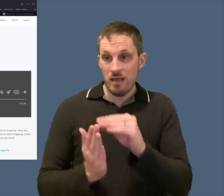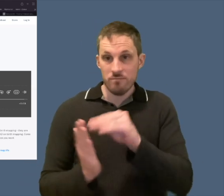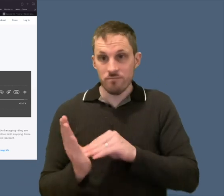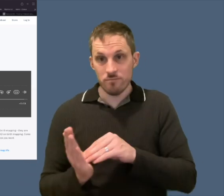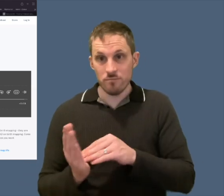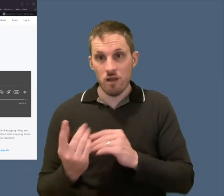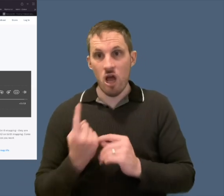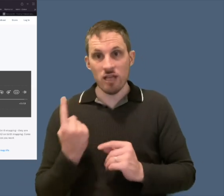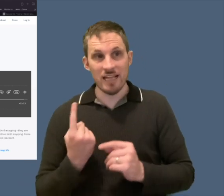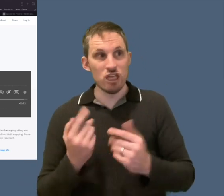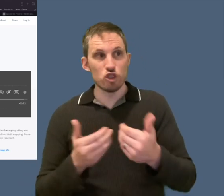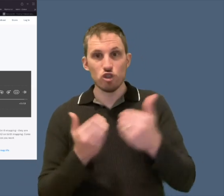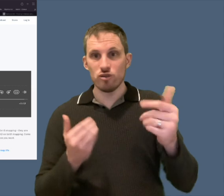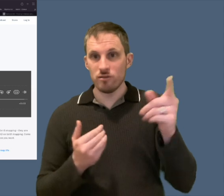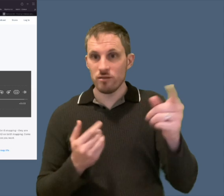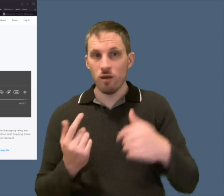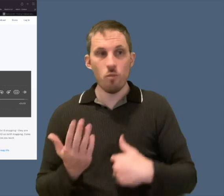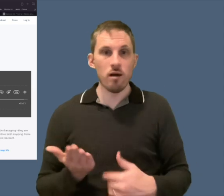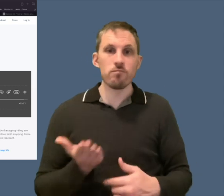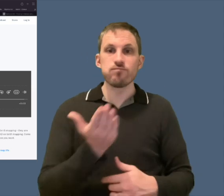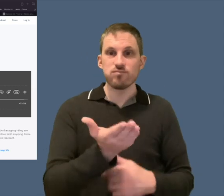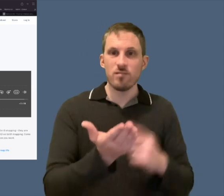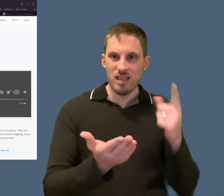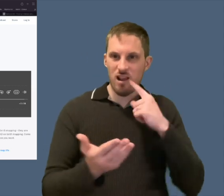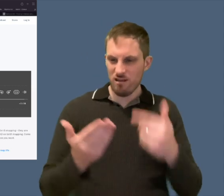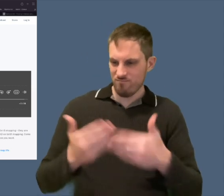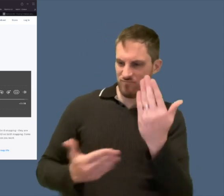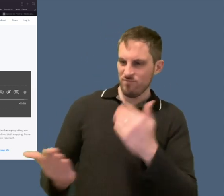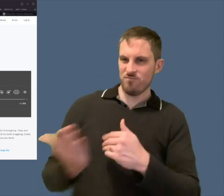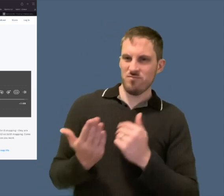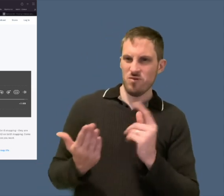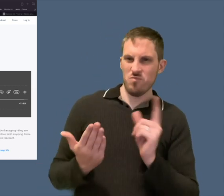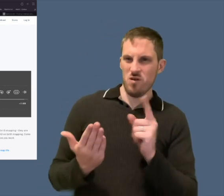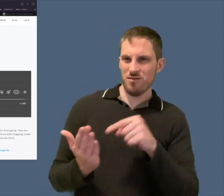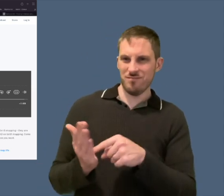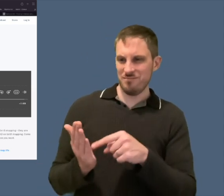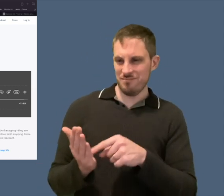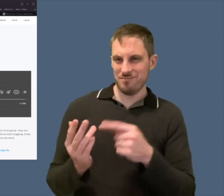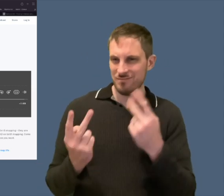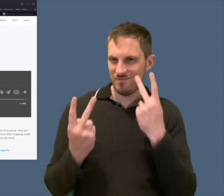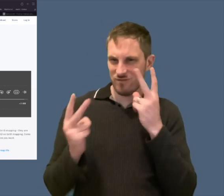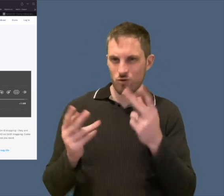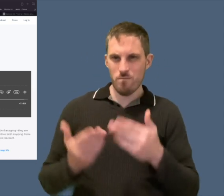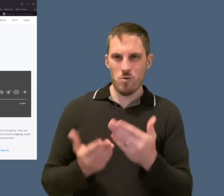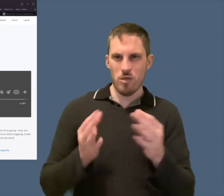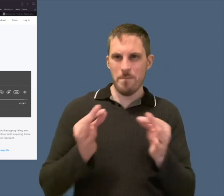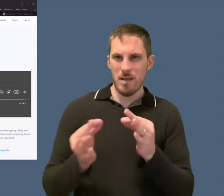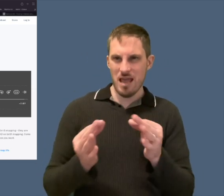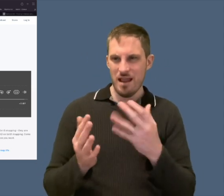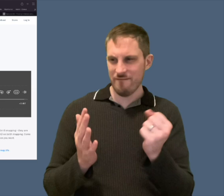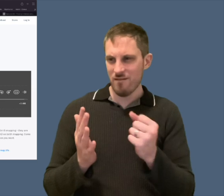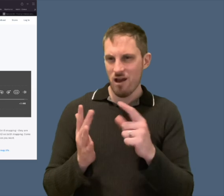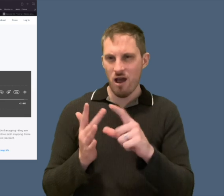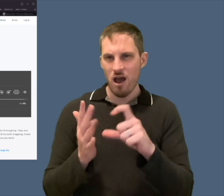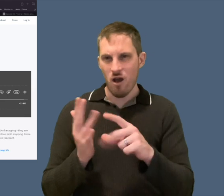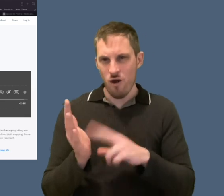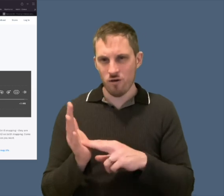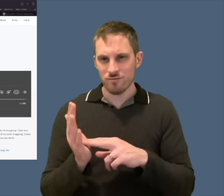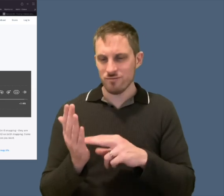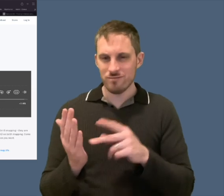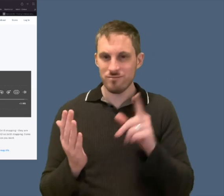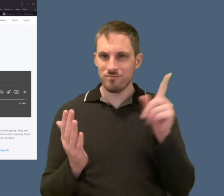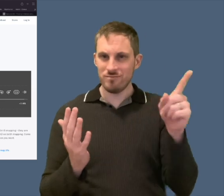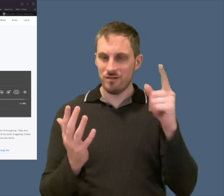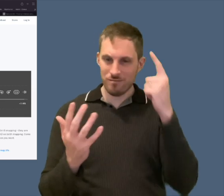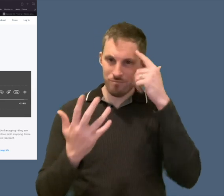way that was just, what is this? You've been given me this visual birth plan full of icons that cognitively is